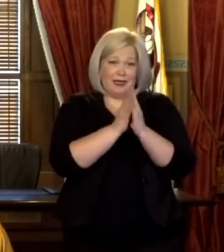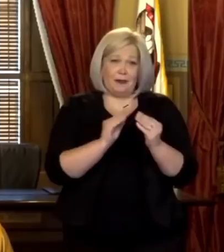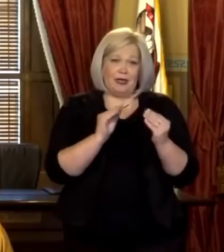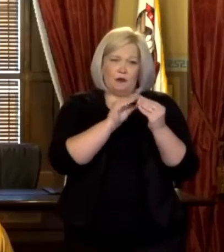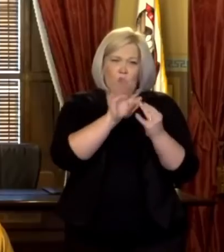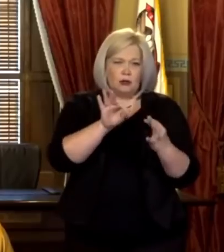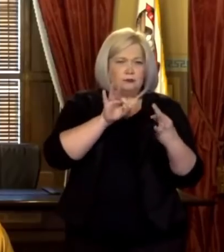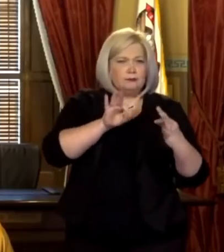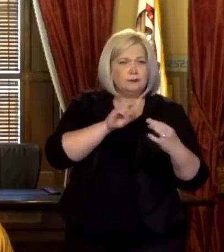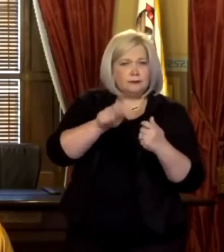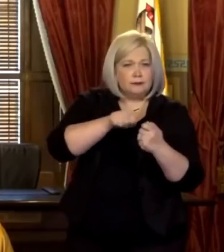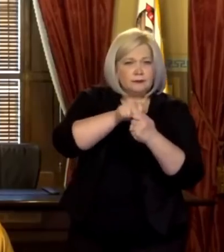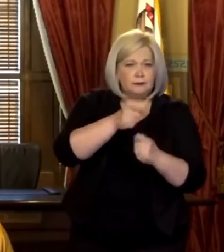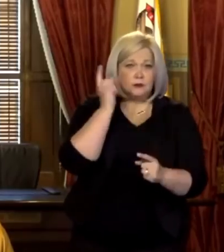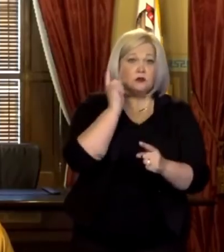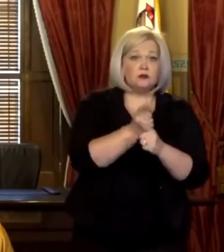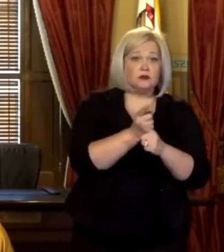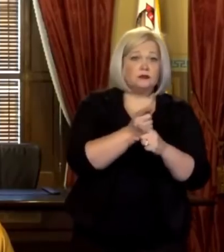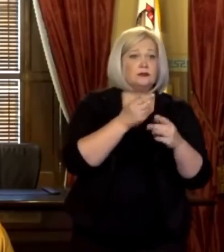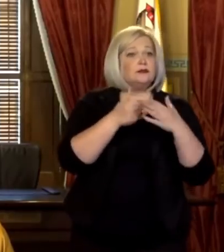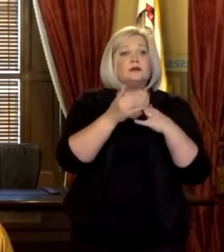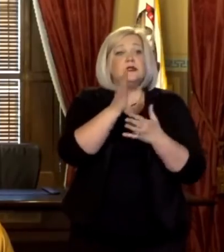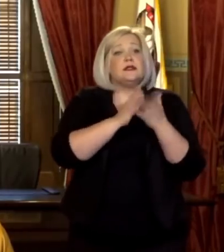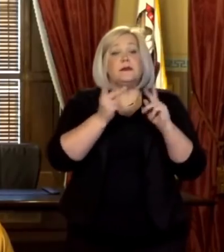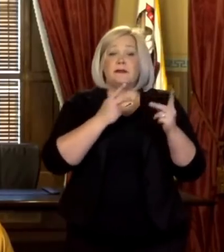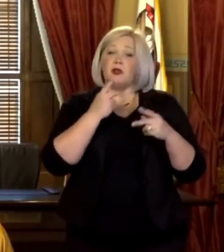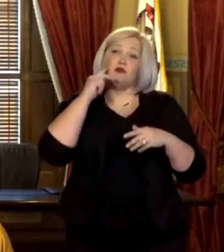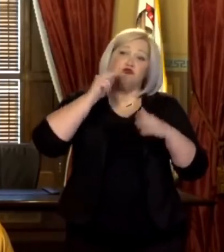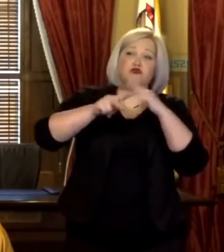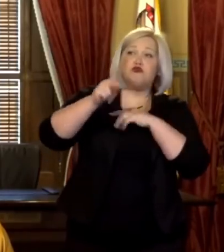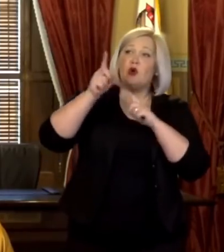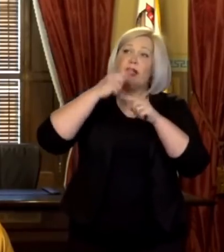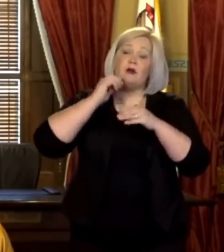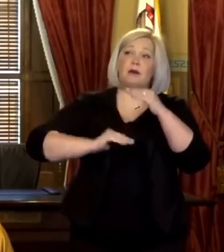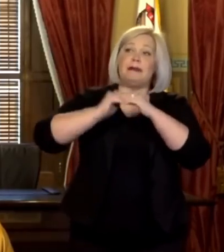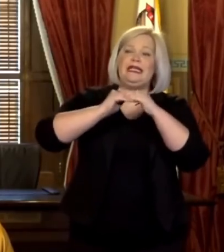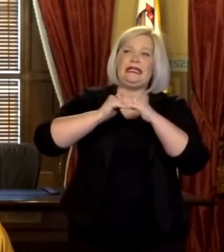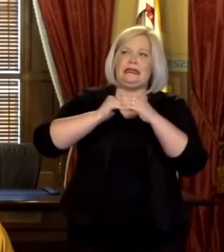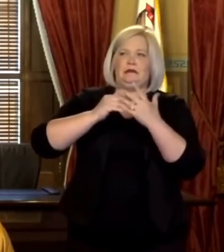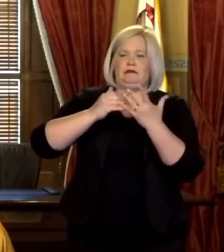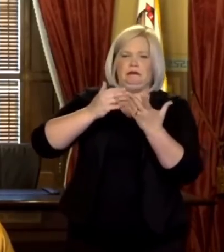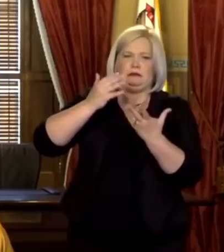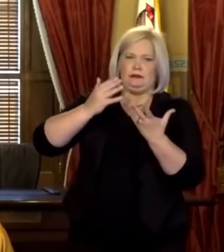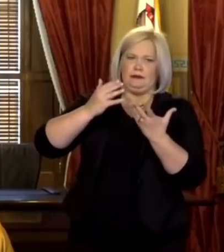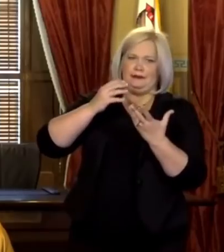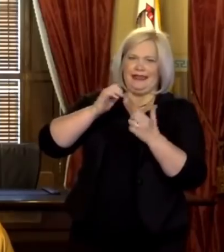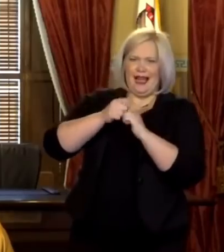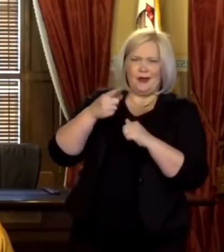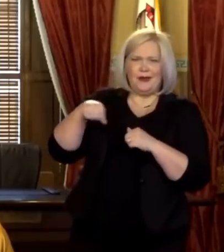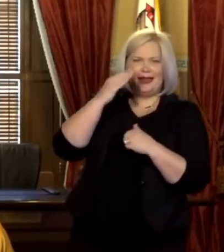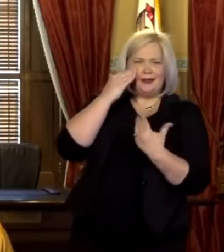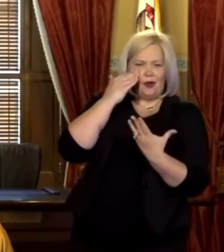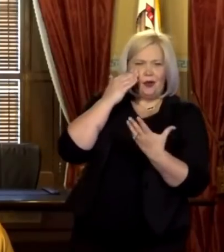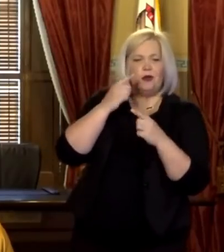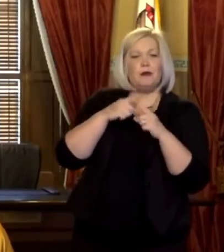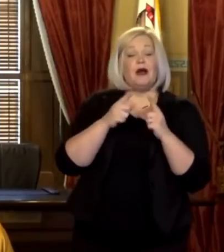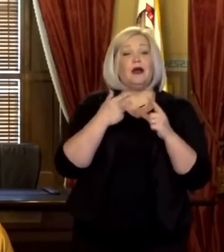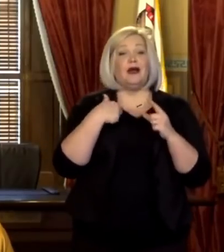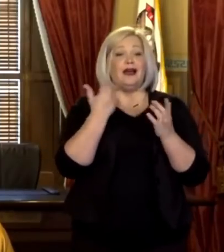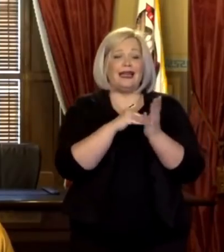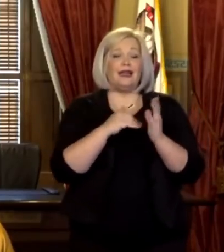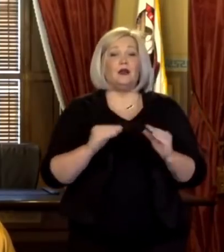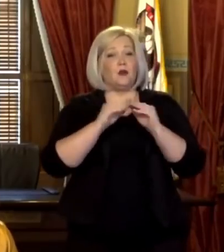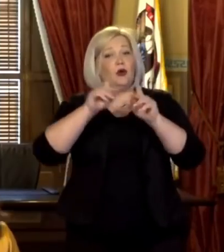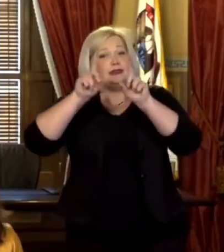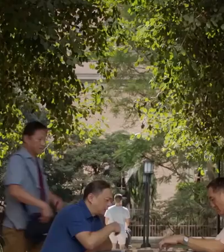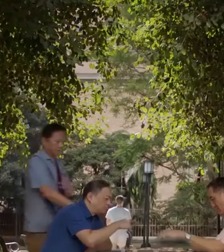know the specific date where it's going to peak, I just don't believe that's true at this point. But as we get more testing, we'll be able to get more precise